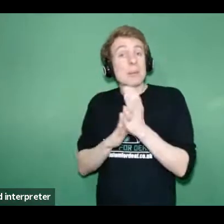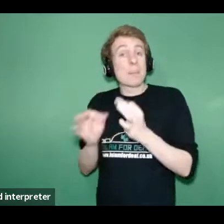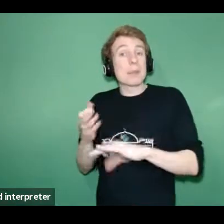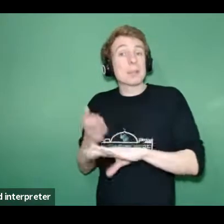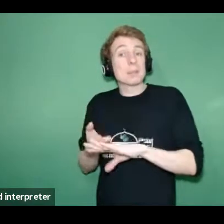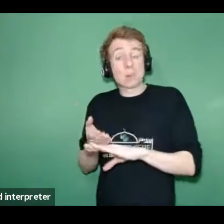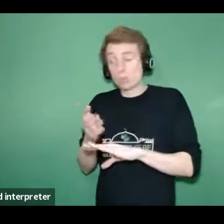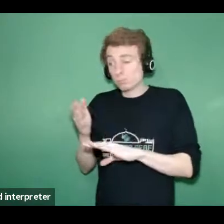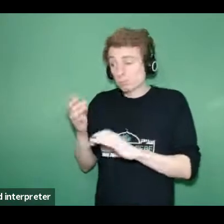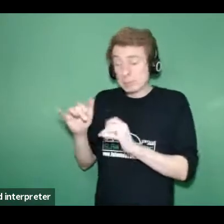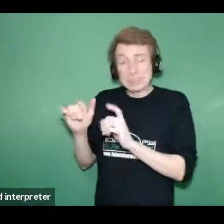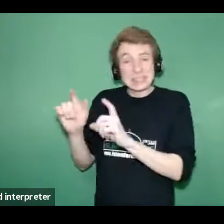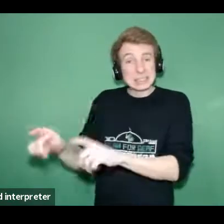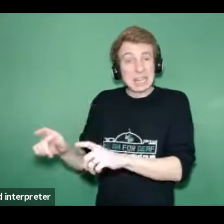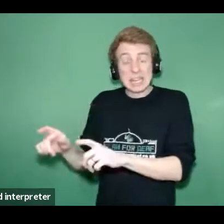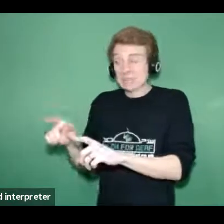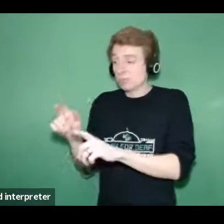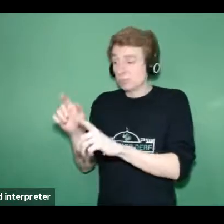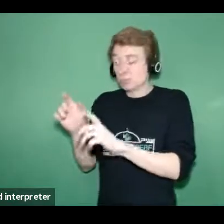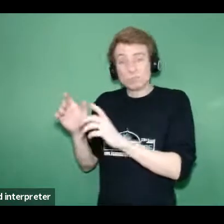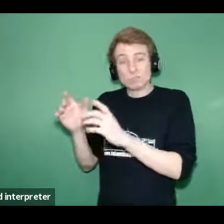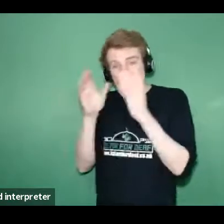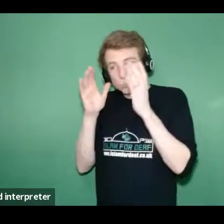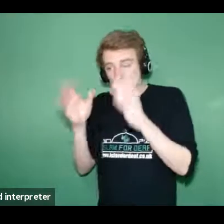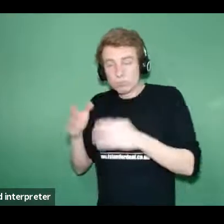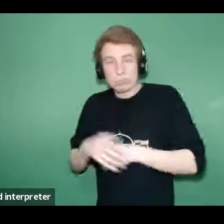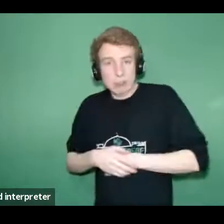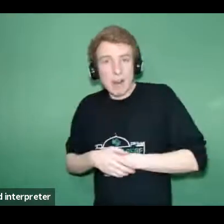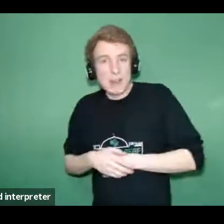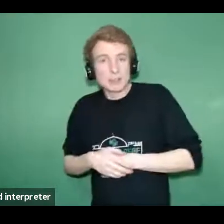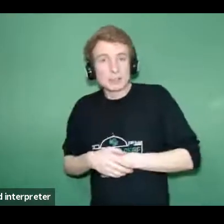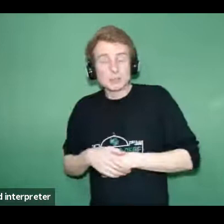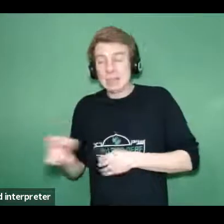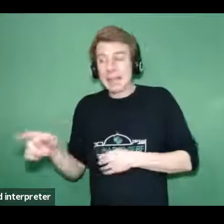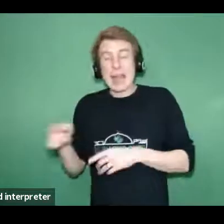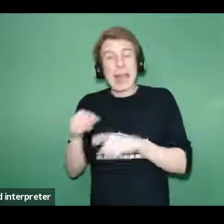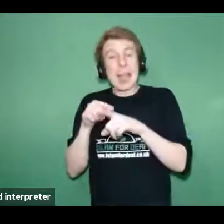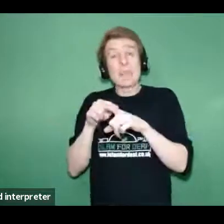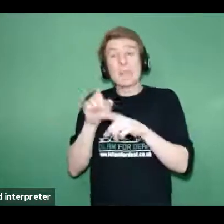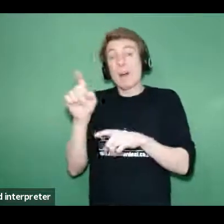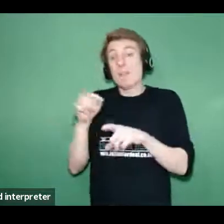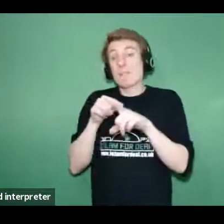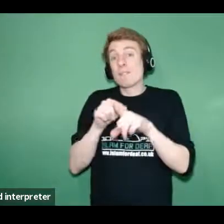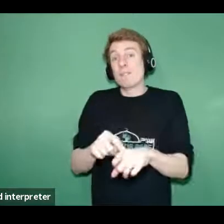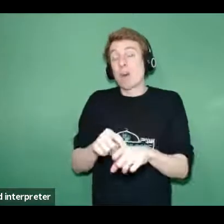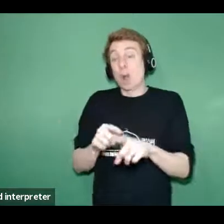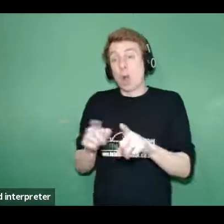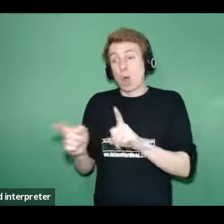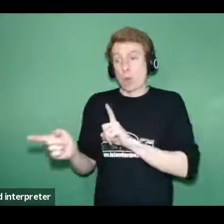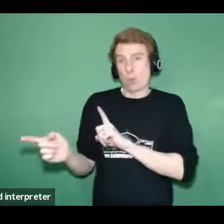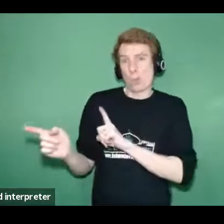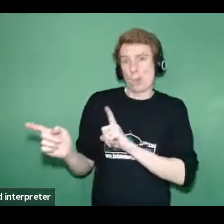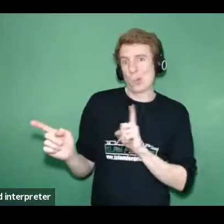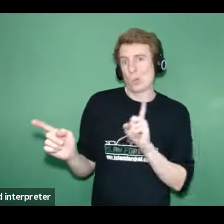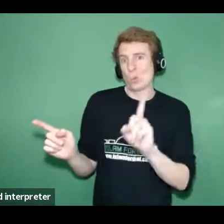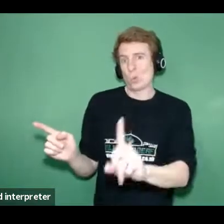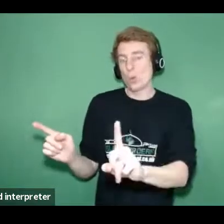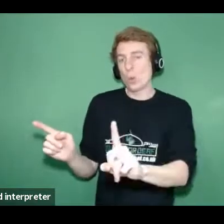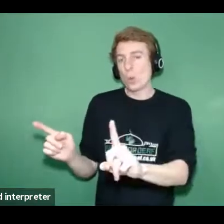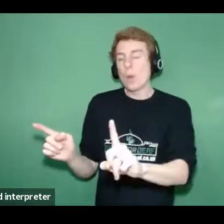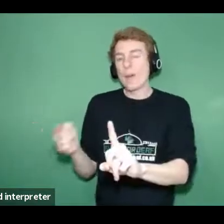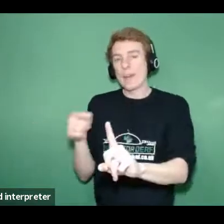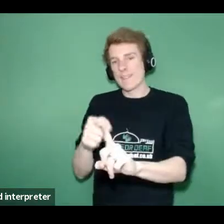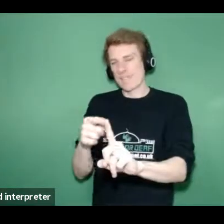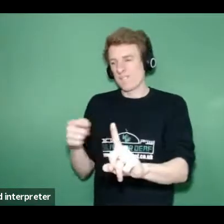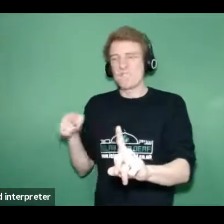so. And this was with a house, a dwelling that was in such close vicinity to the masjid.